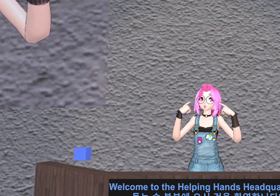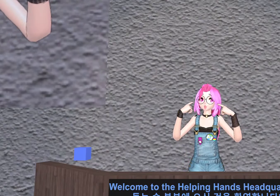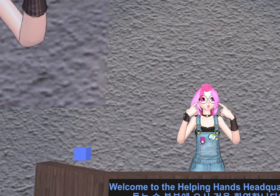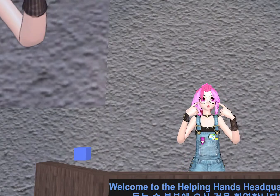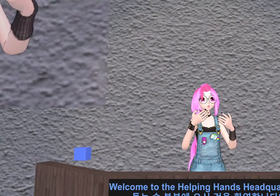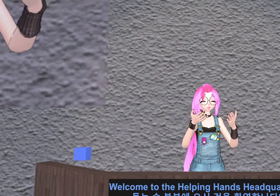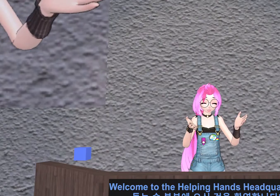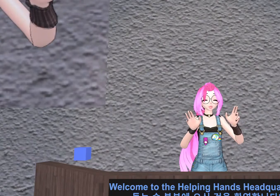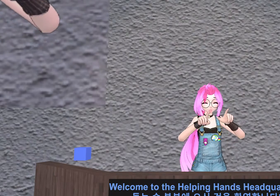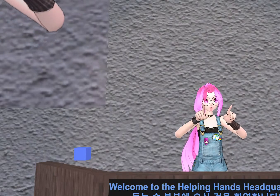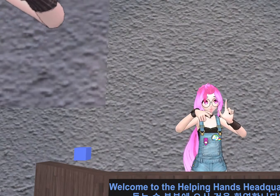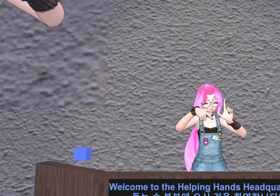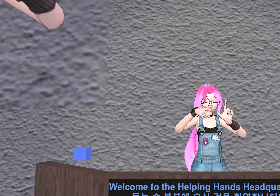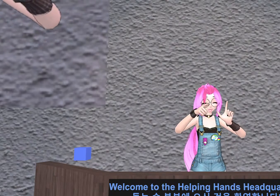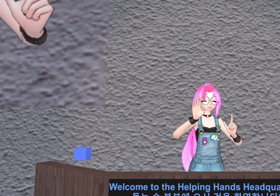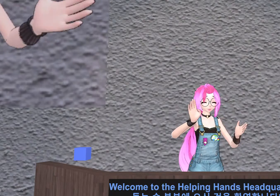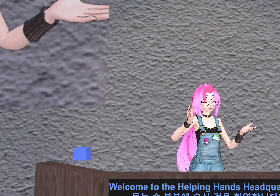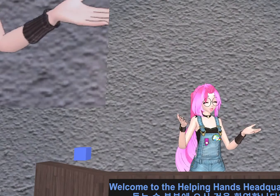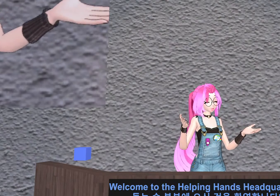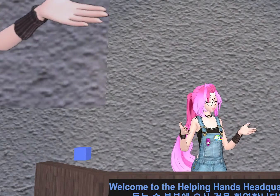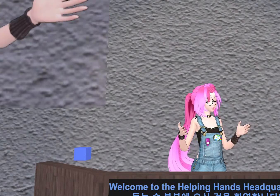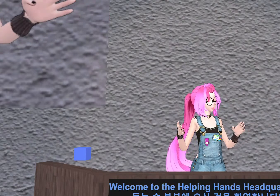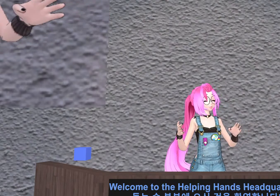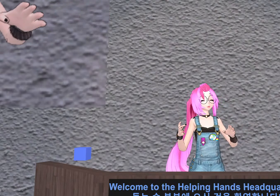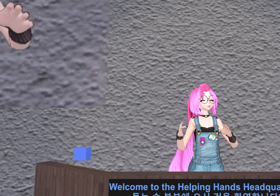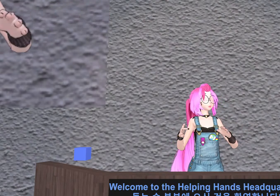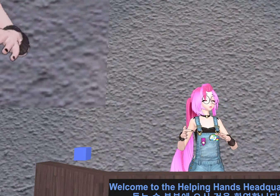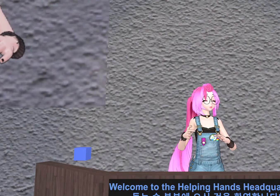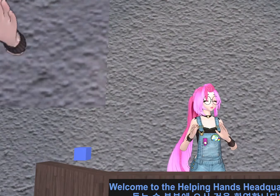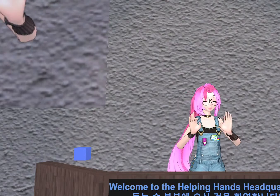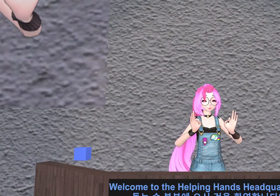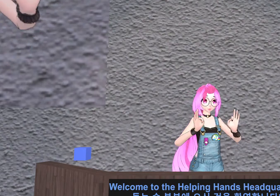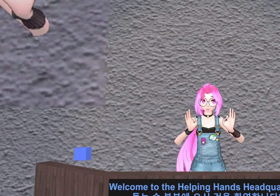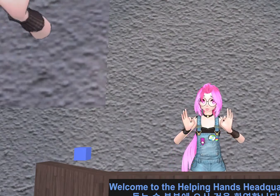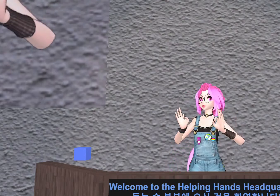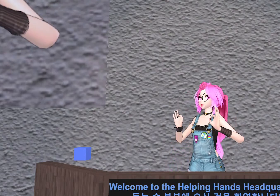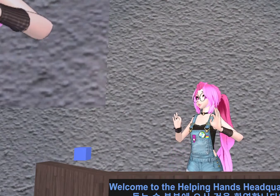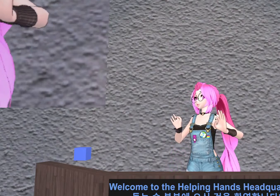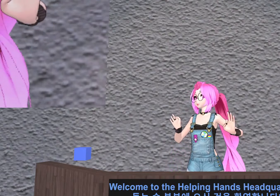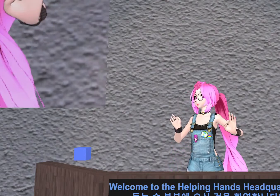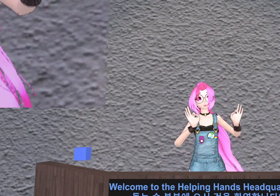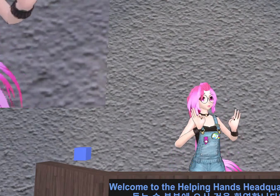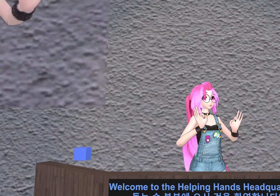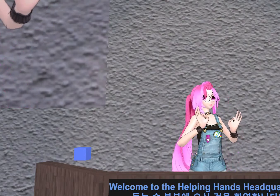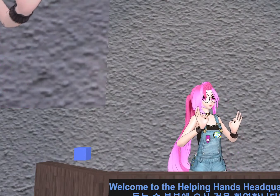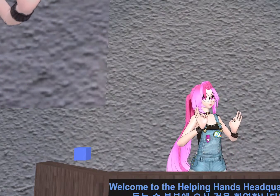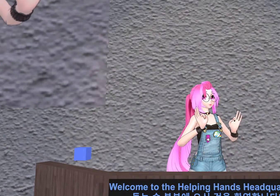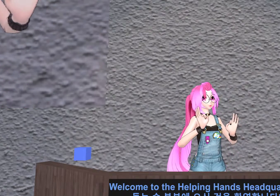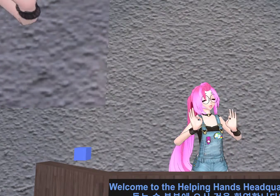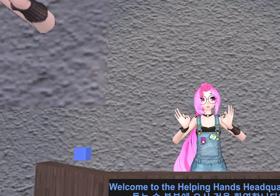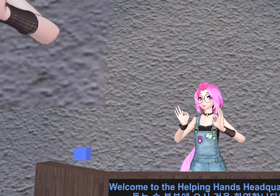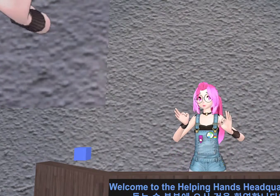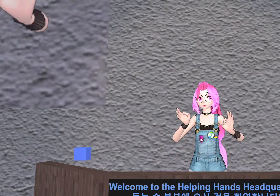that middle. Okay? But it can also be a non-binary person. Does that make sense?